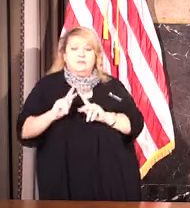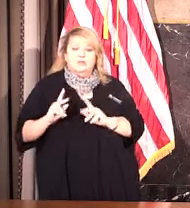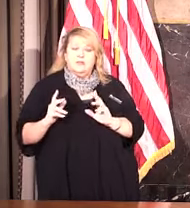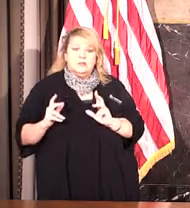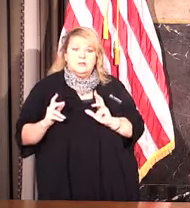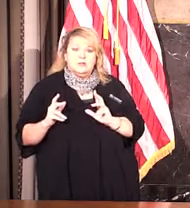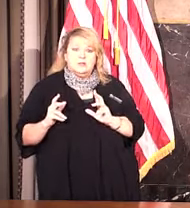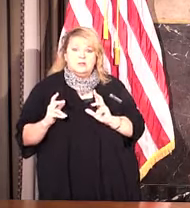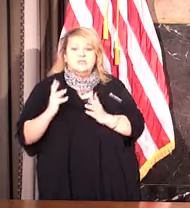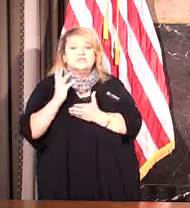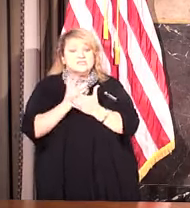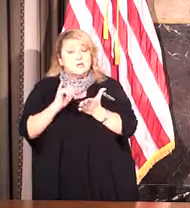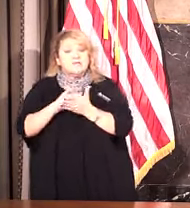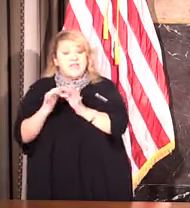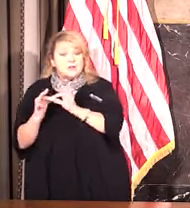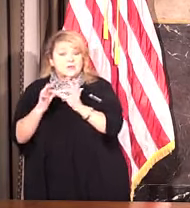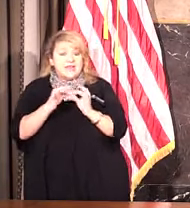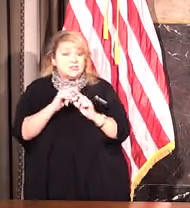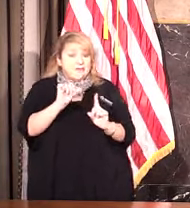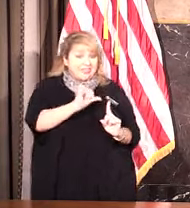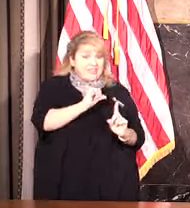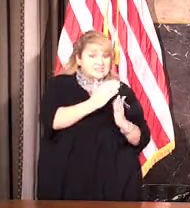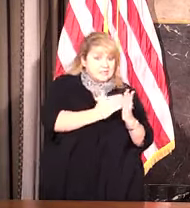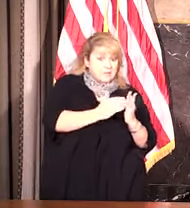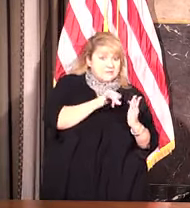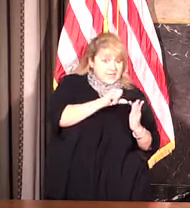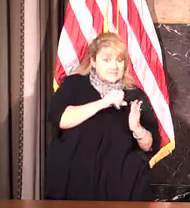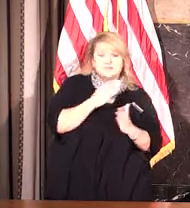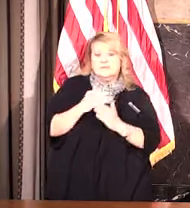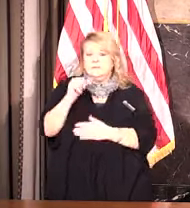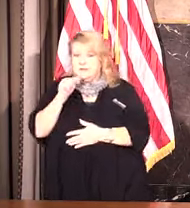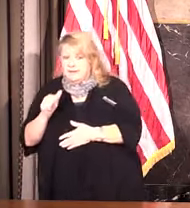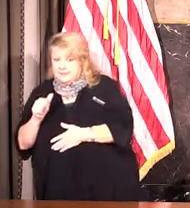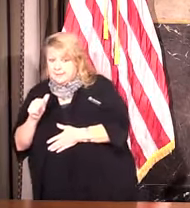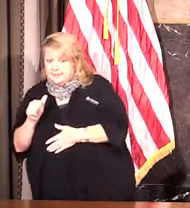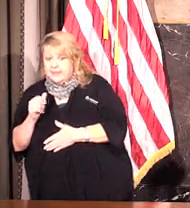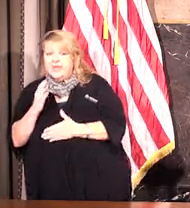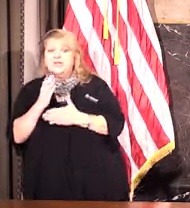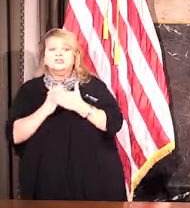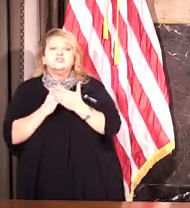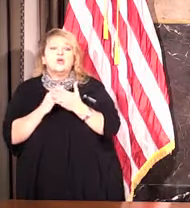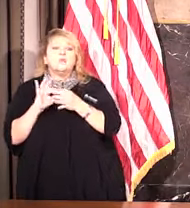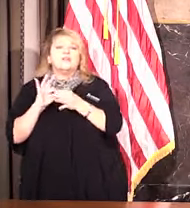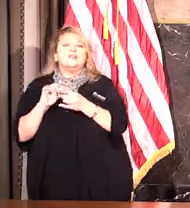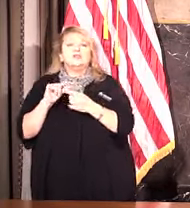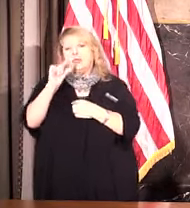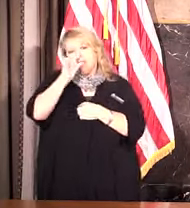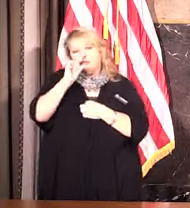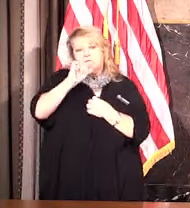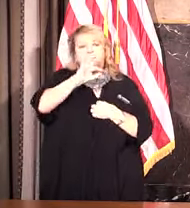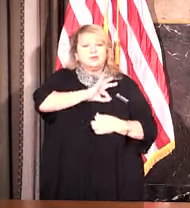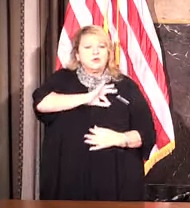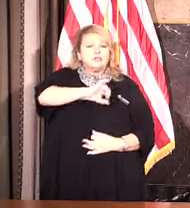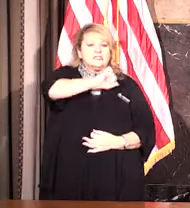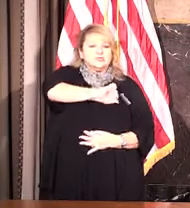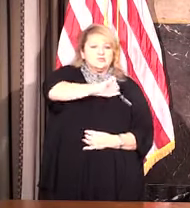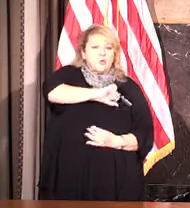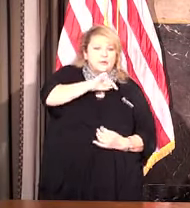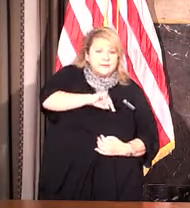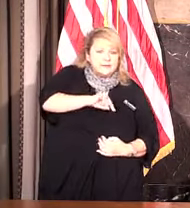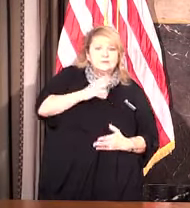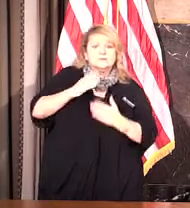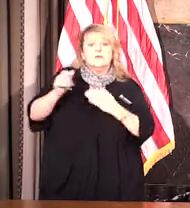was related to athletics, some of it was not. Some of it was related to the Greek system and to others who weren't involved, I